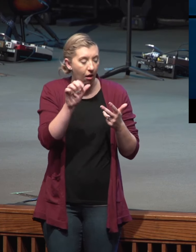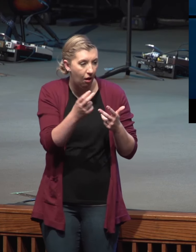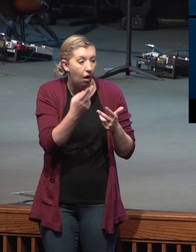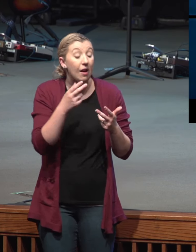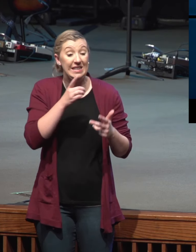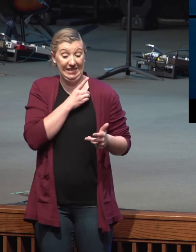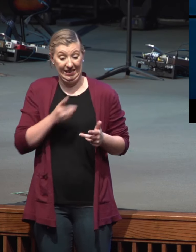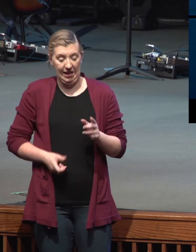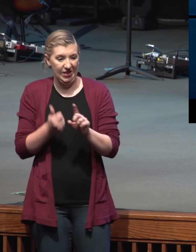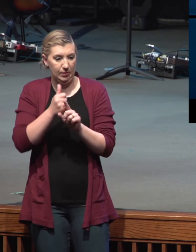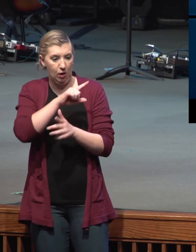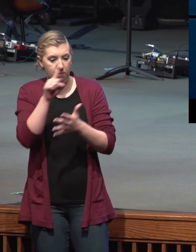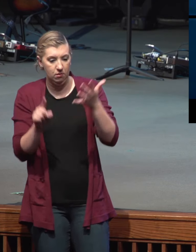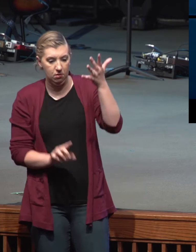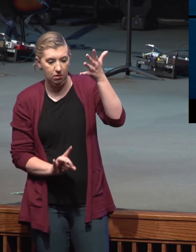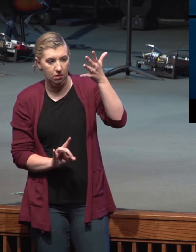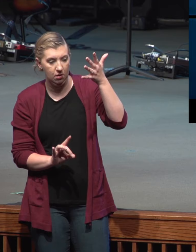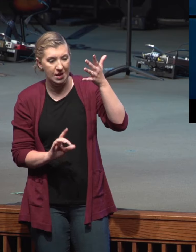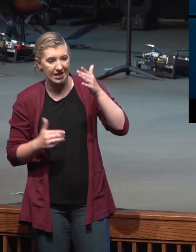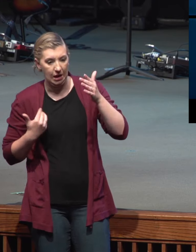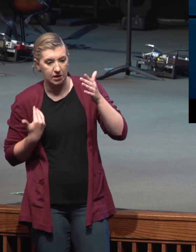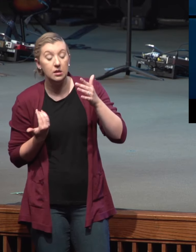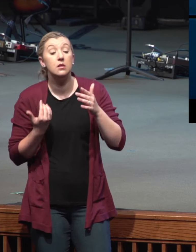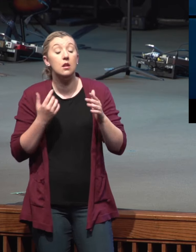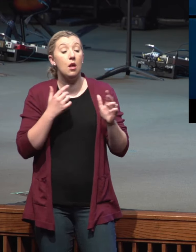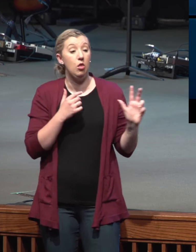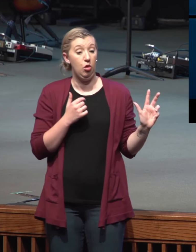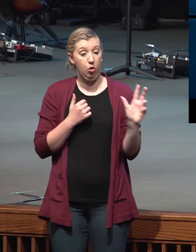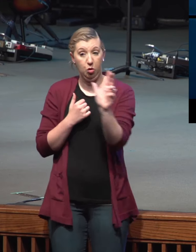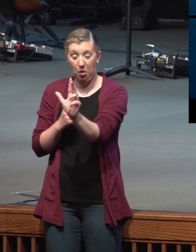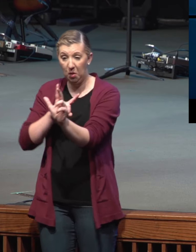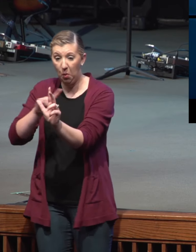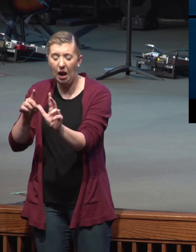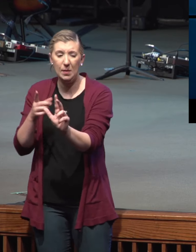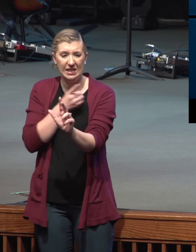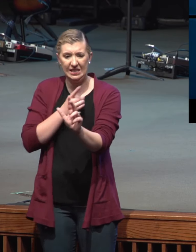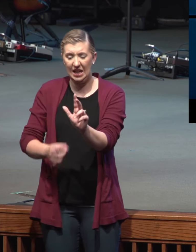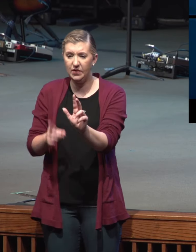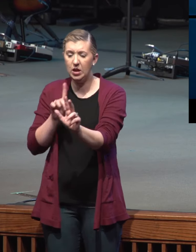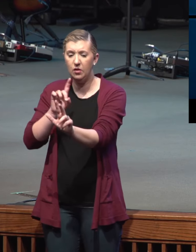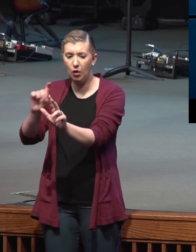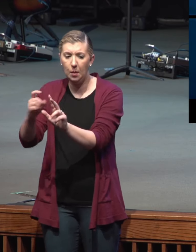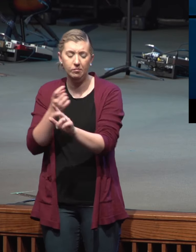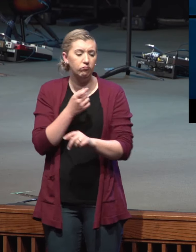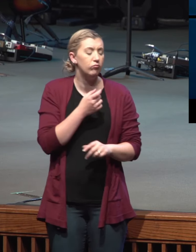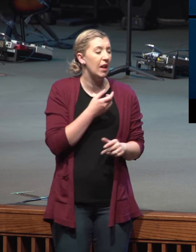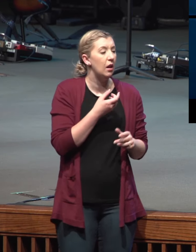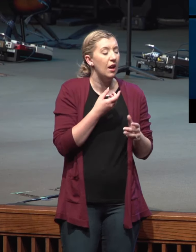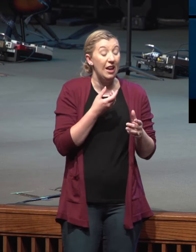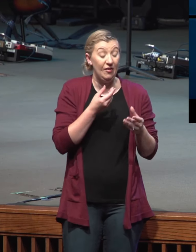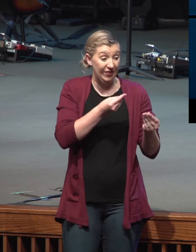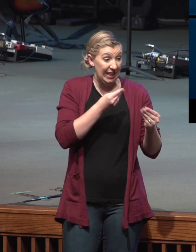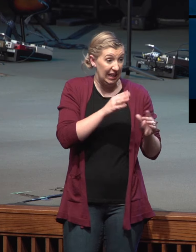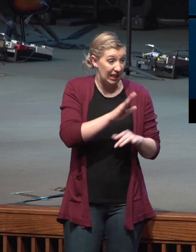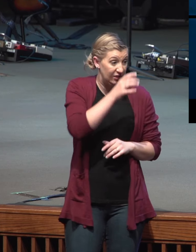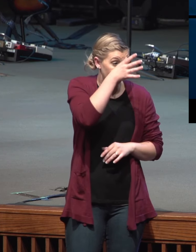the youngest. The 3 eldest followed Saul, but David went back and forth from Saul to feed his father's sheep at